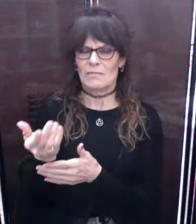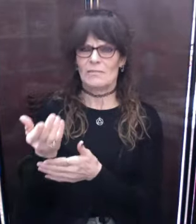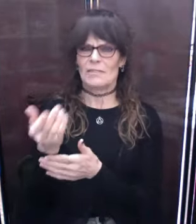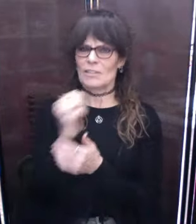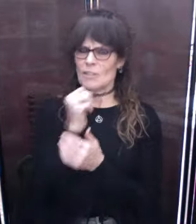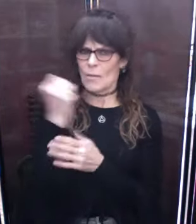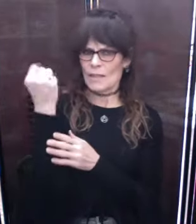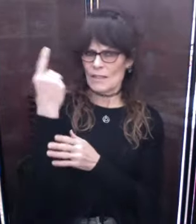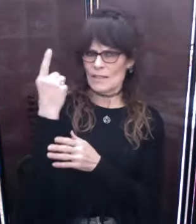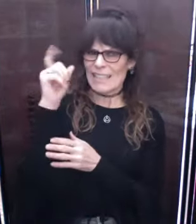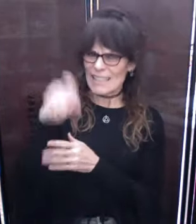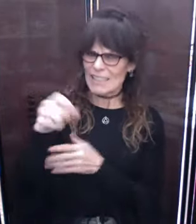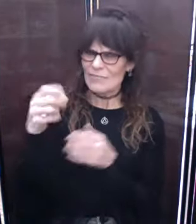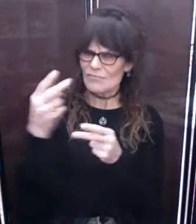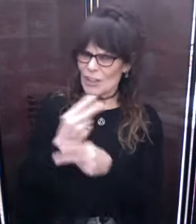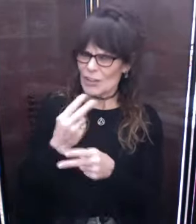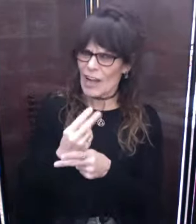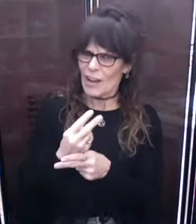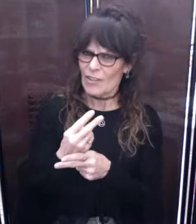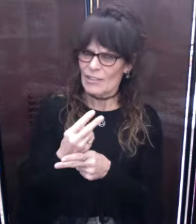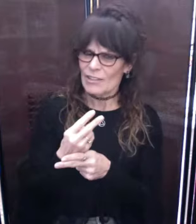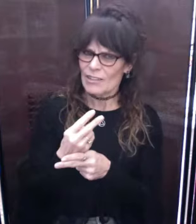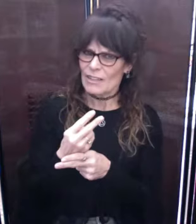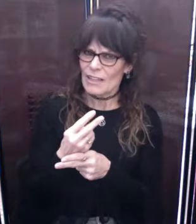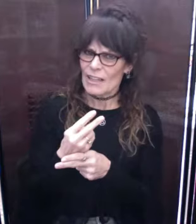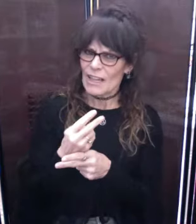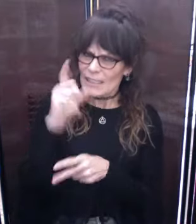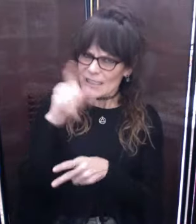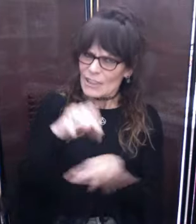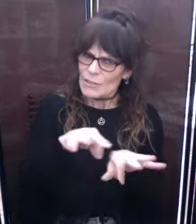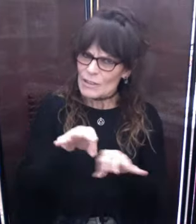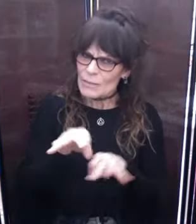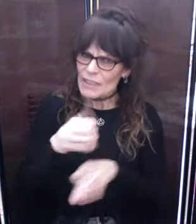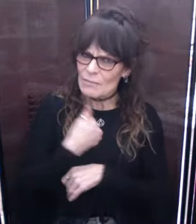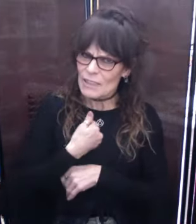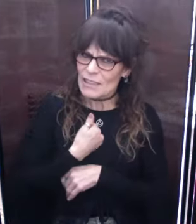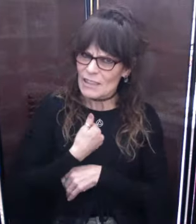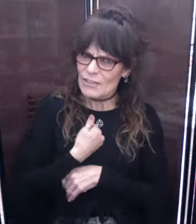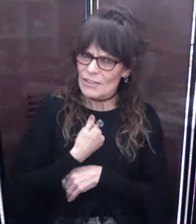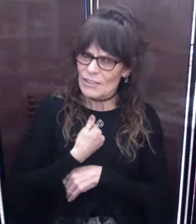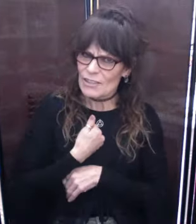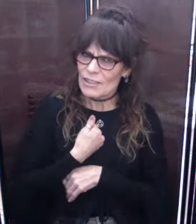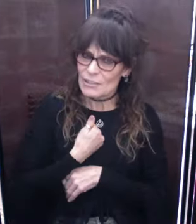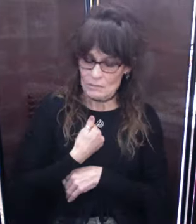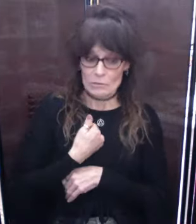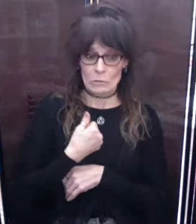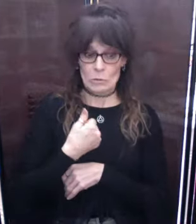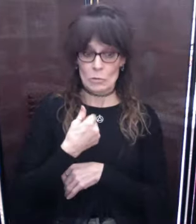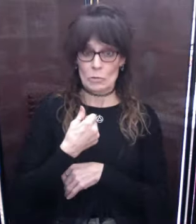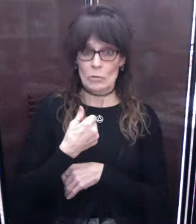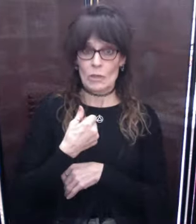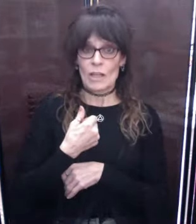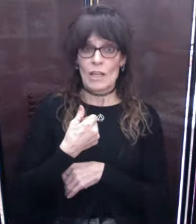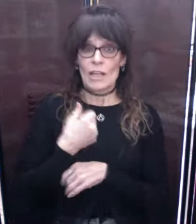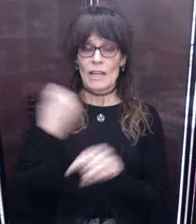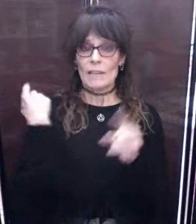sense of them. I have to try to explain myself to me. Even at the point where people around me were no